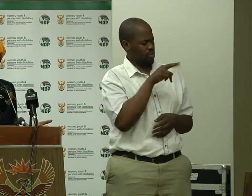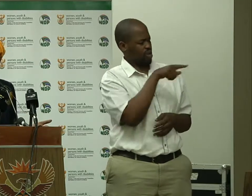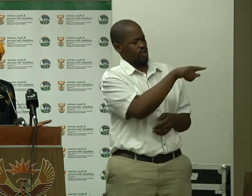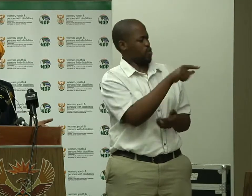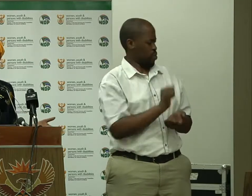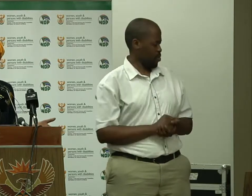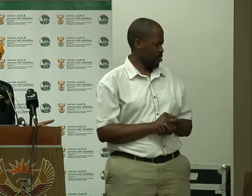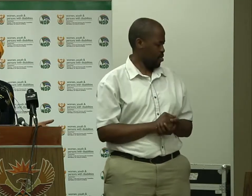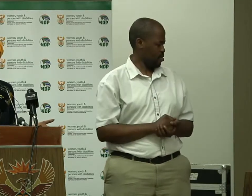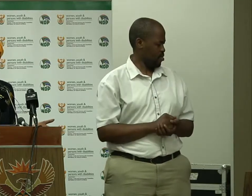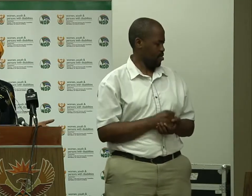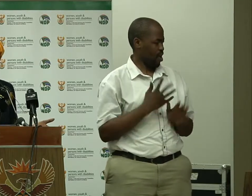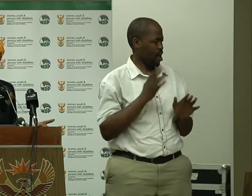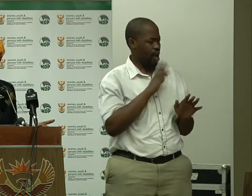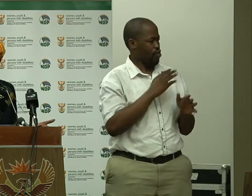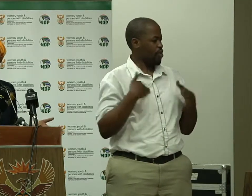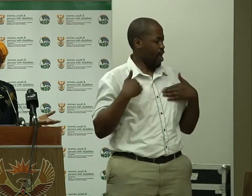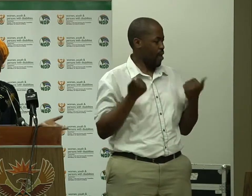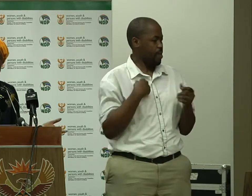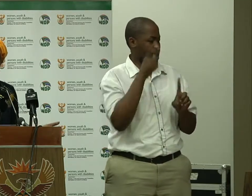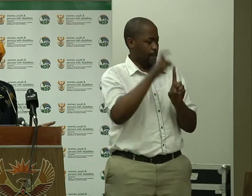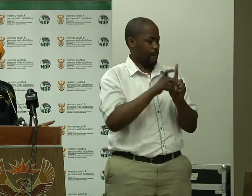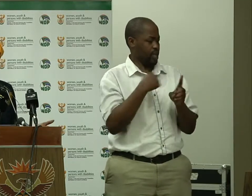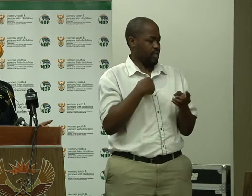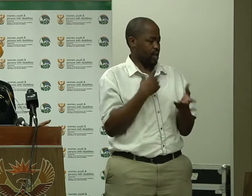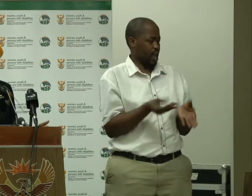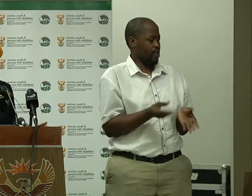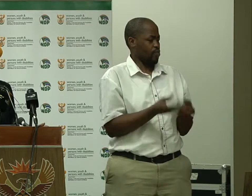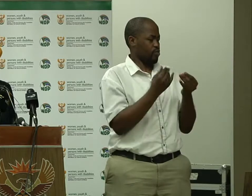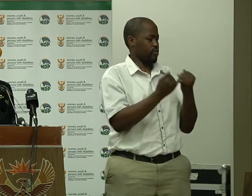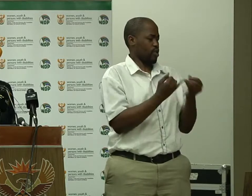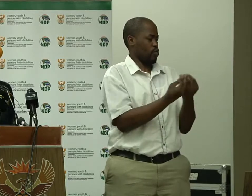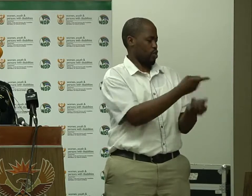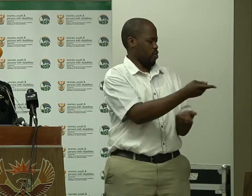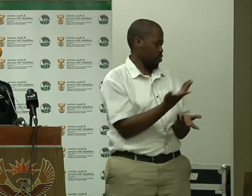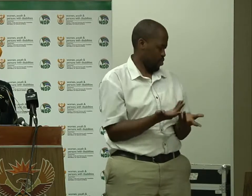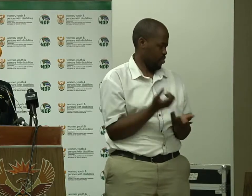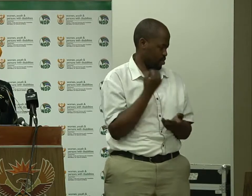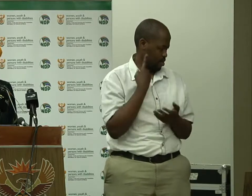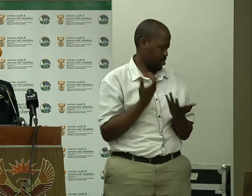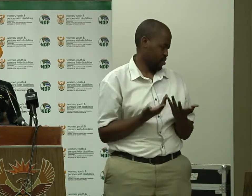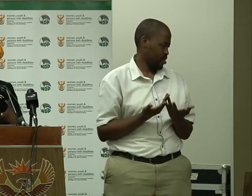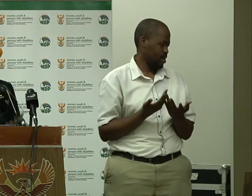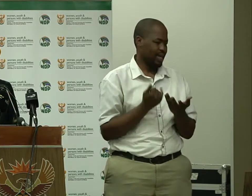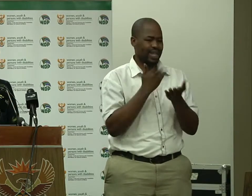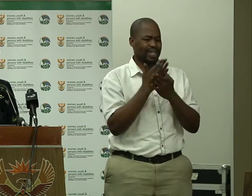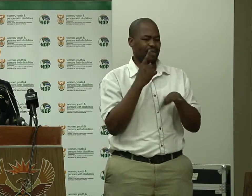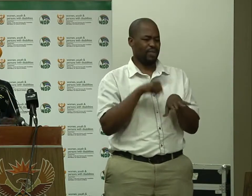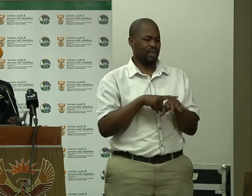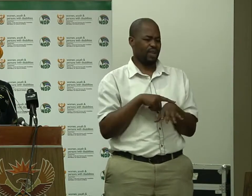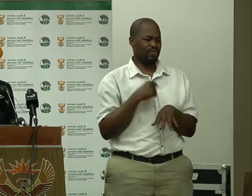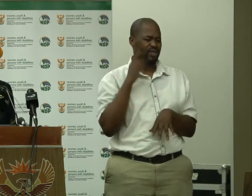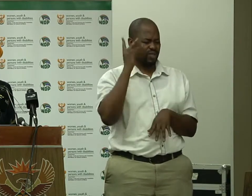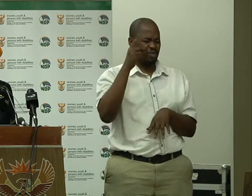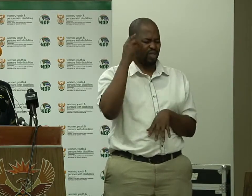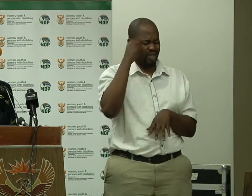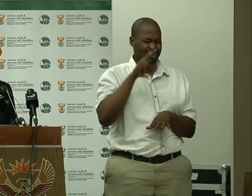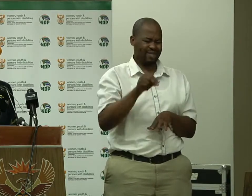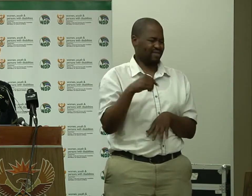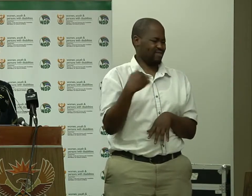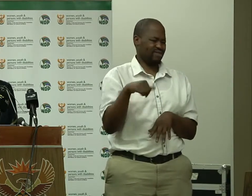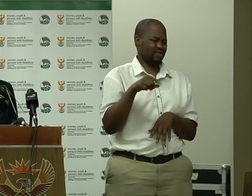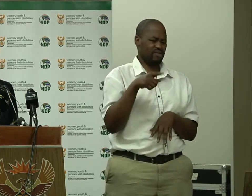you. Aren't you happy that this has happened? And sometimes they will doubt the story of what